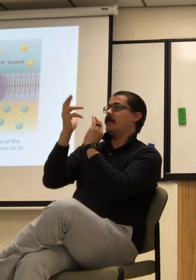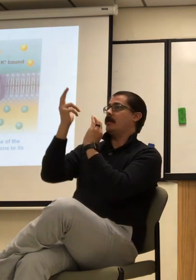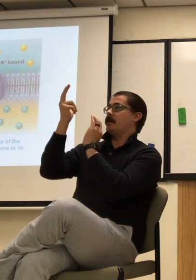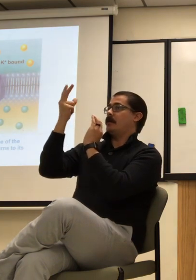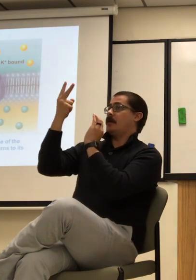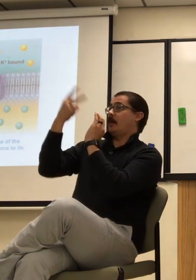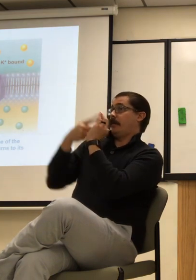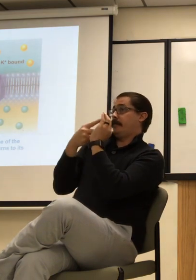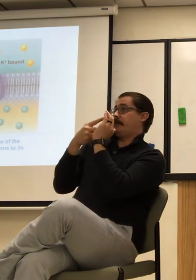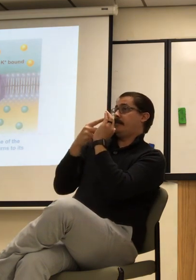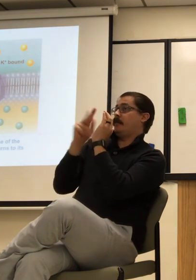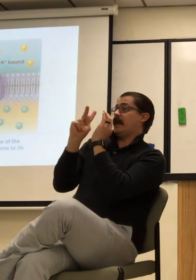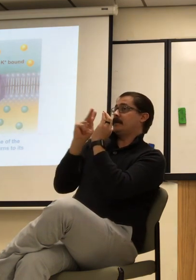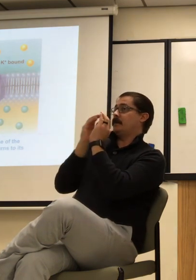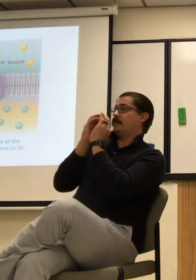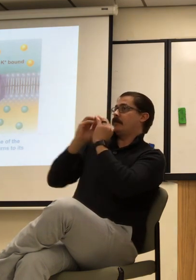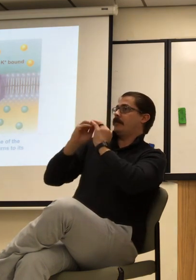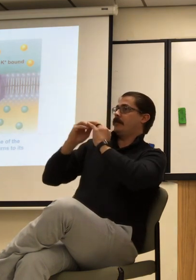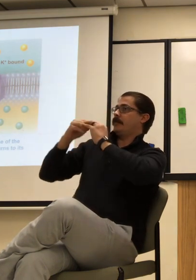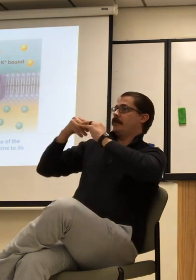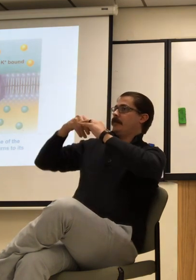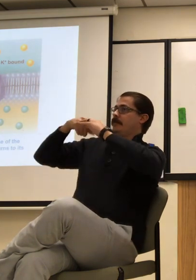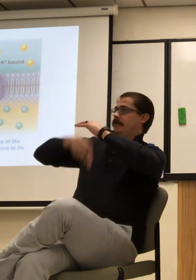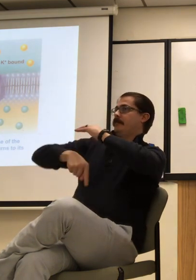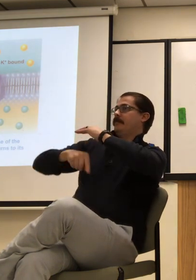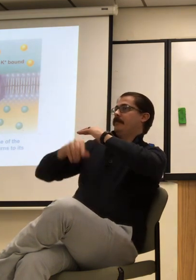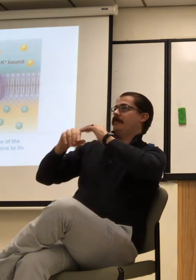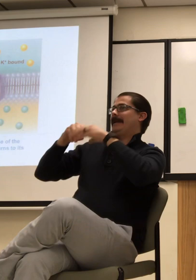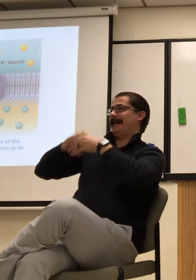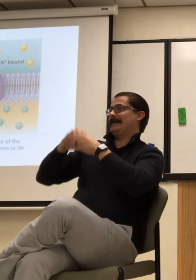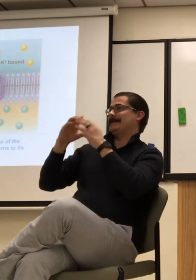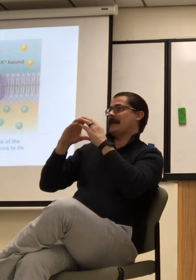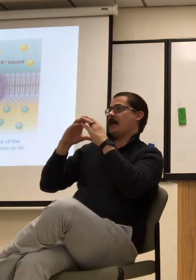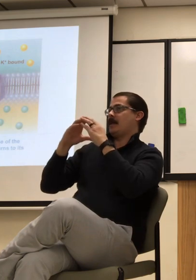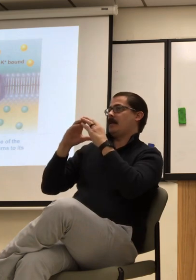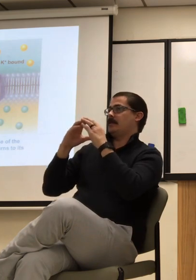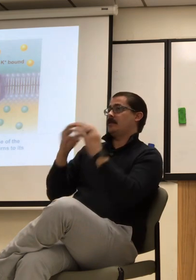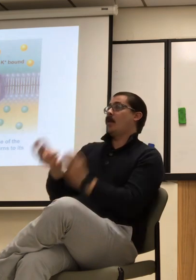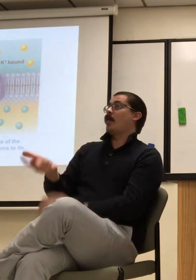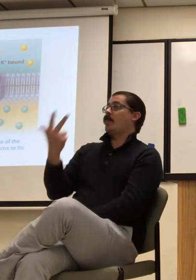Three sodium ions ejected.